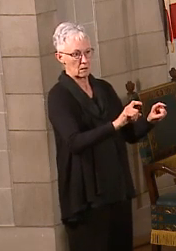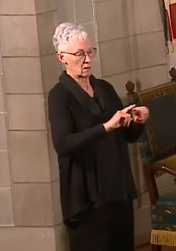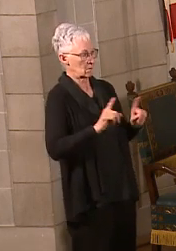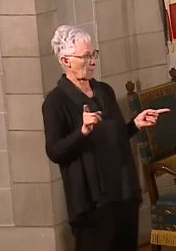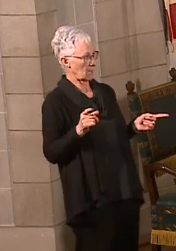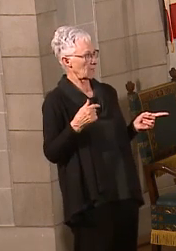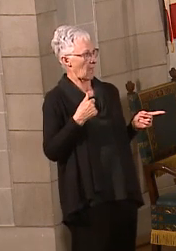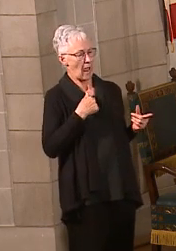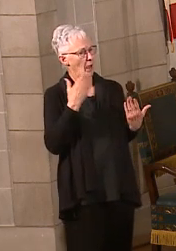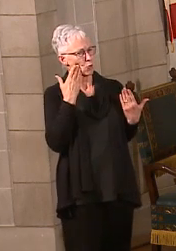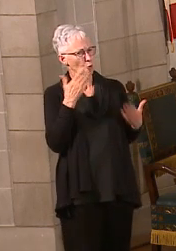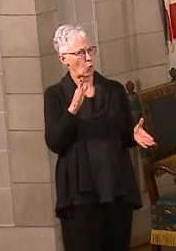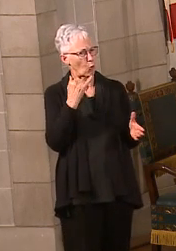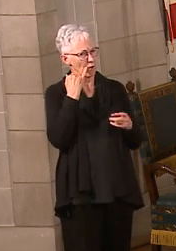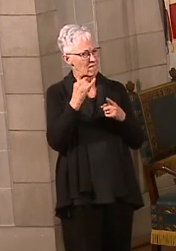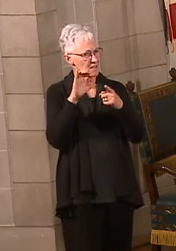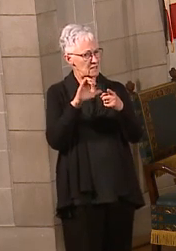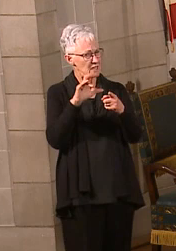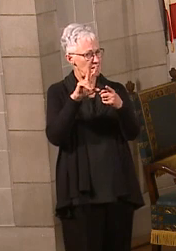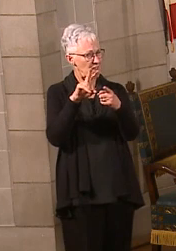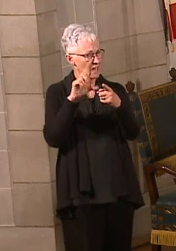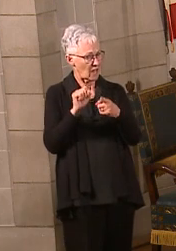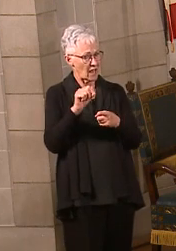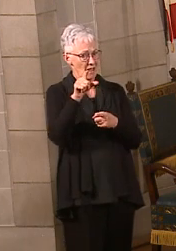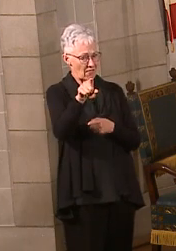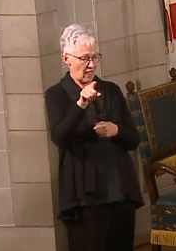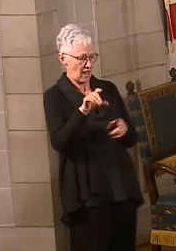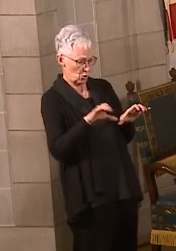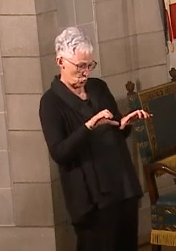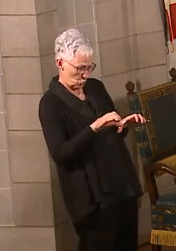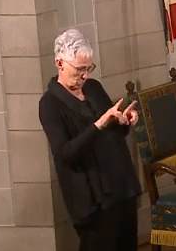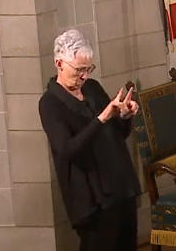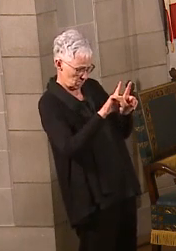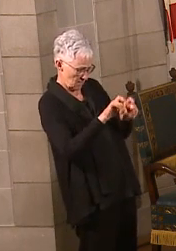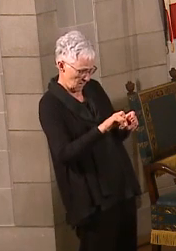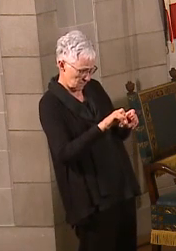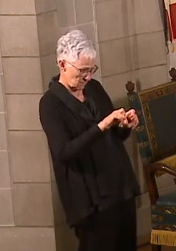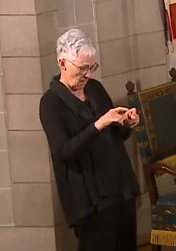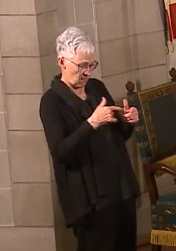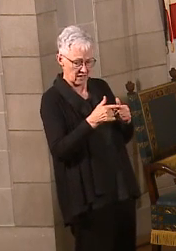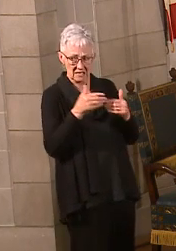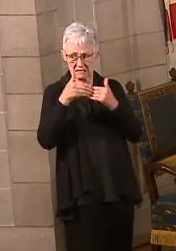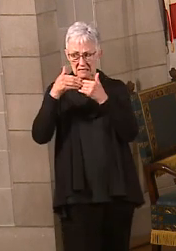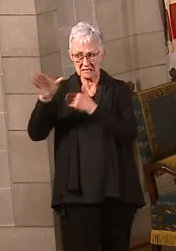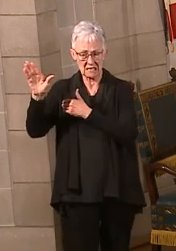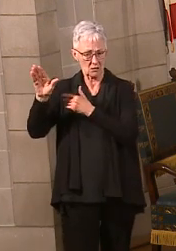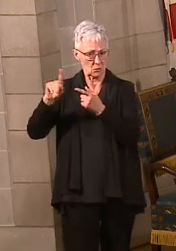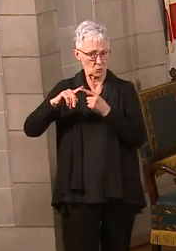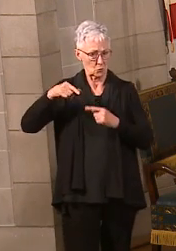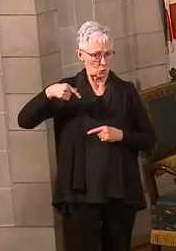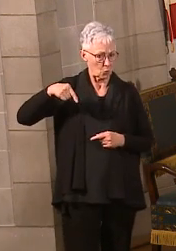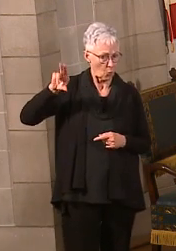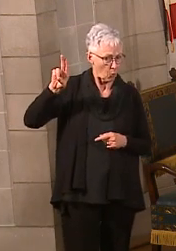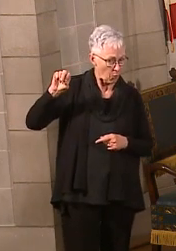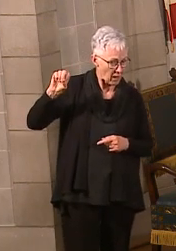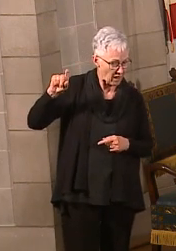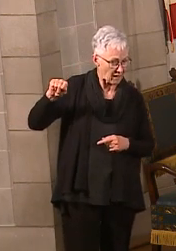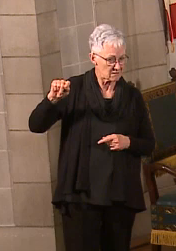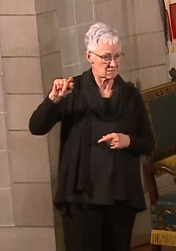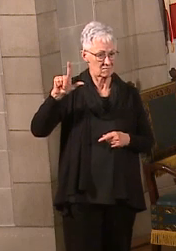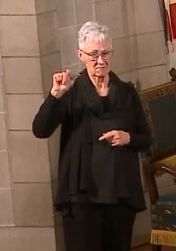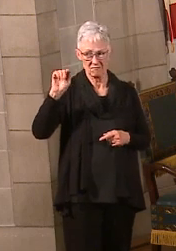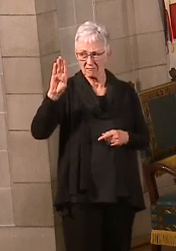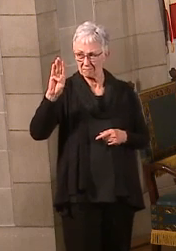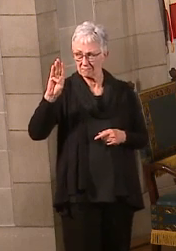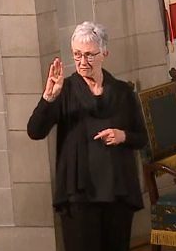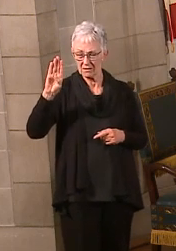it. And I don't know with those pharmacies if maybe they're sending them out to the commercial labs like Quest and LabCorp, and maybe that's what they're doing. That's a little bit, I know some healthcare